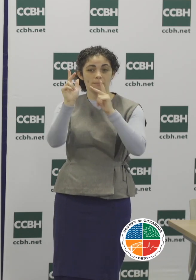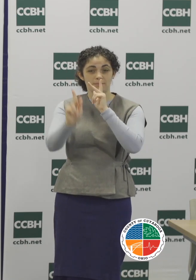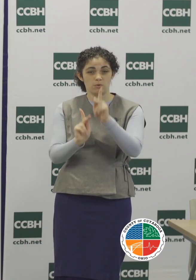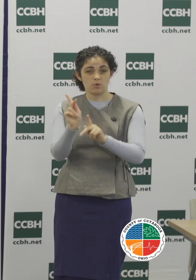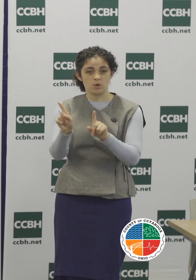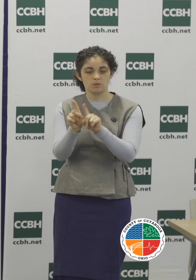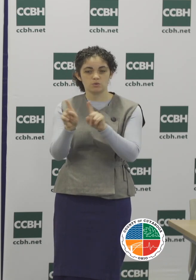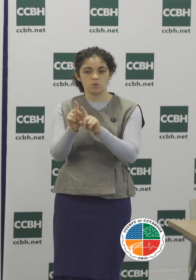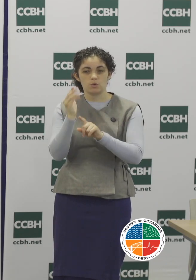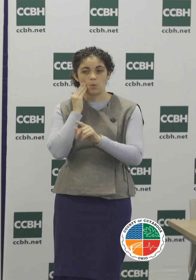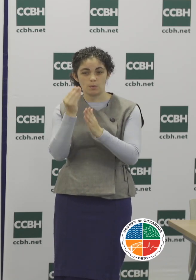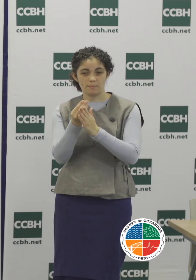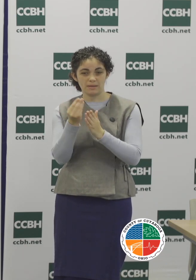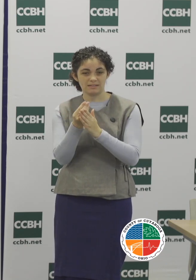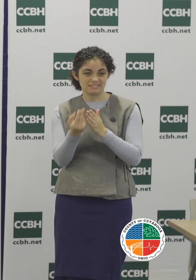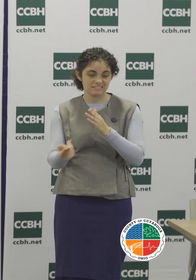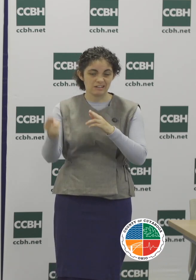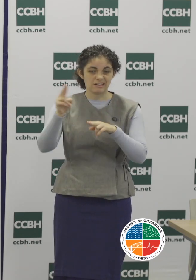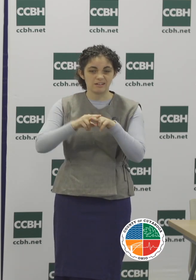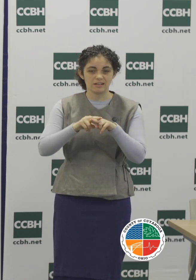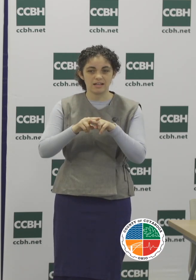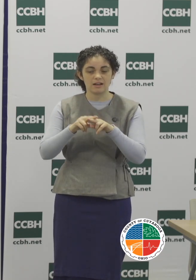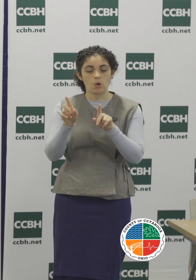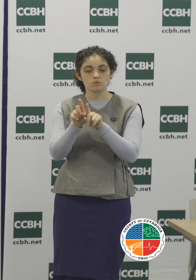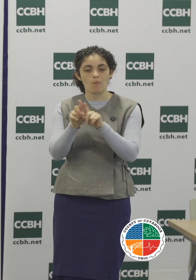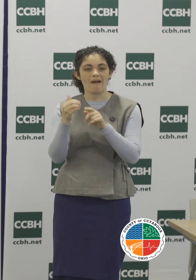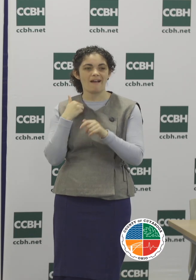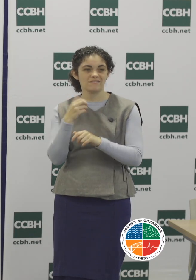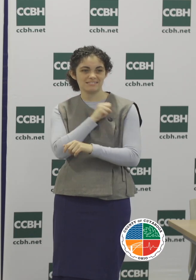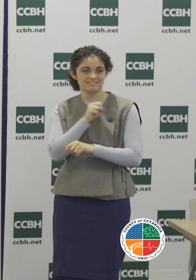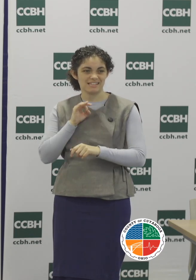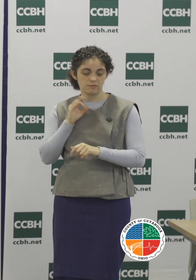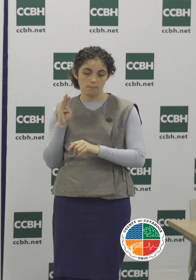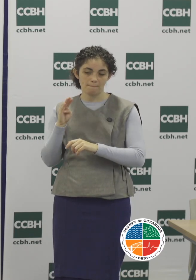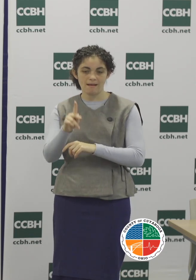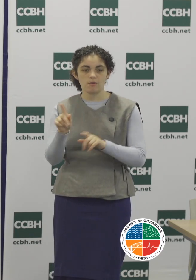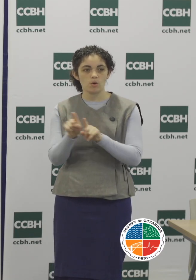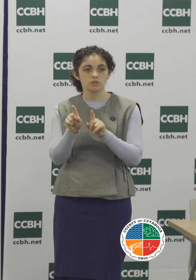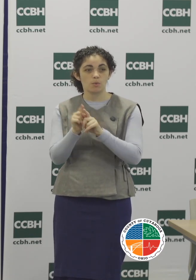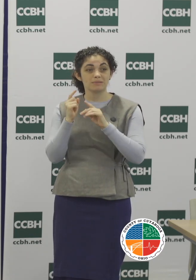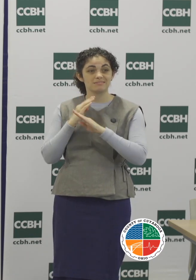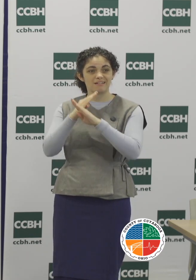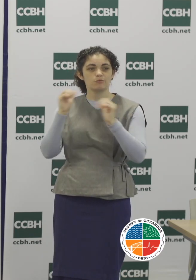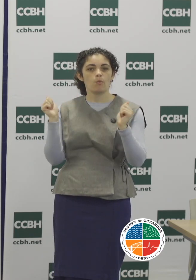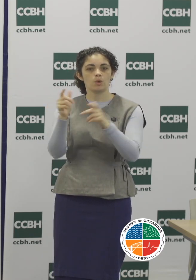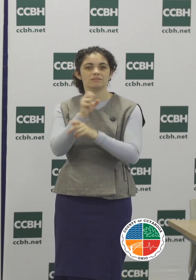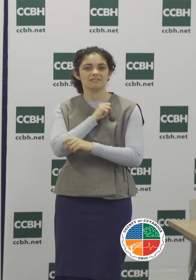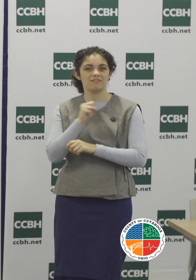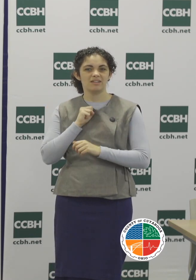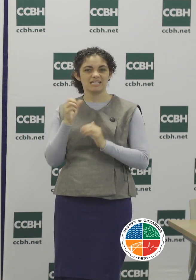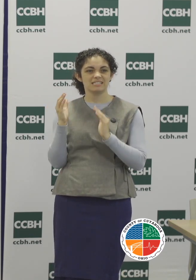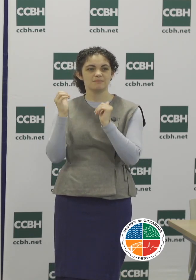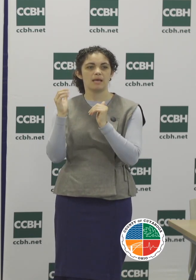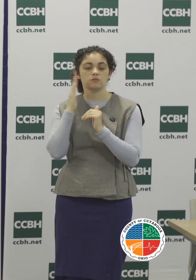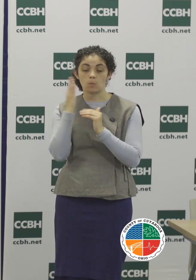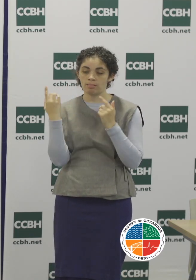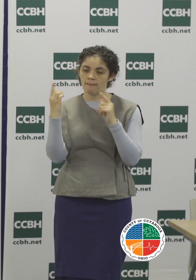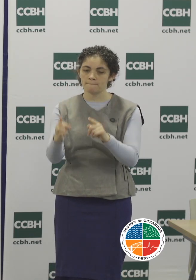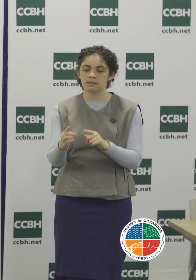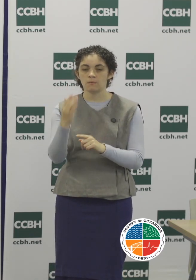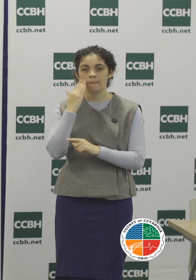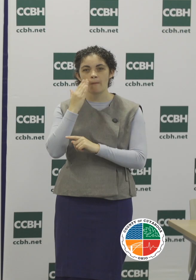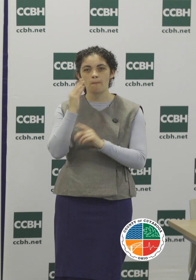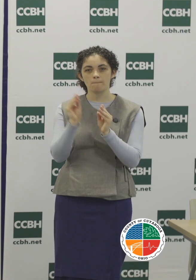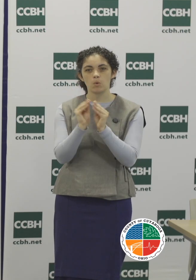able to make the dollars to gainfully employ staff and protect staff. So we expect that that will continue. We've seen